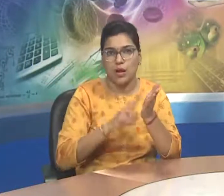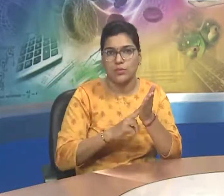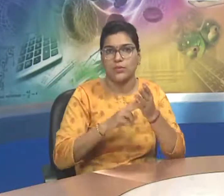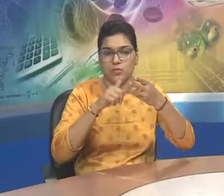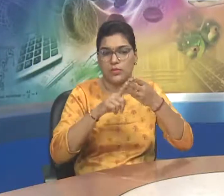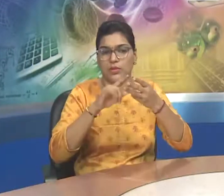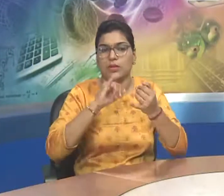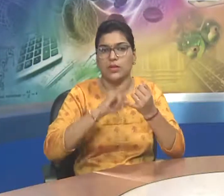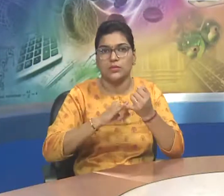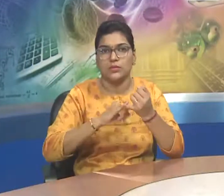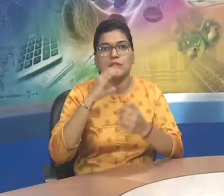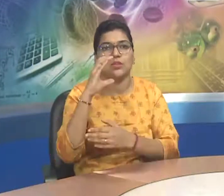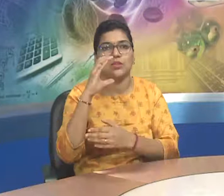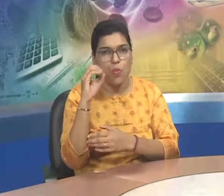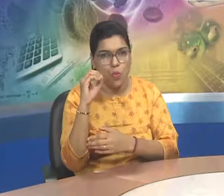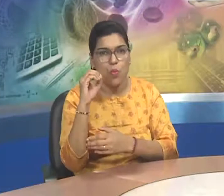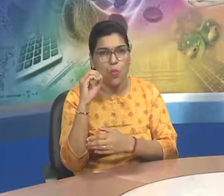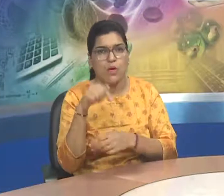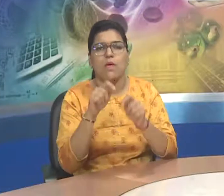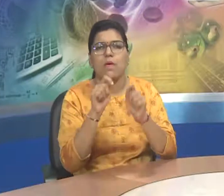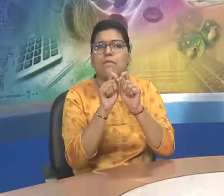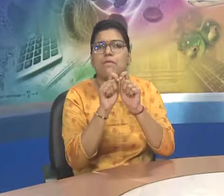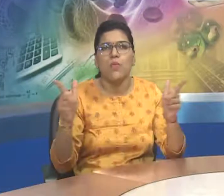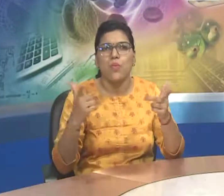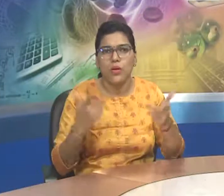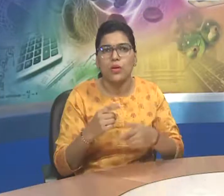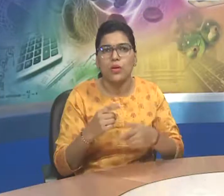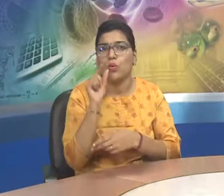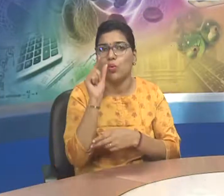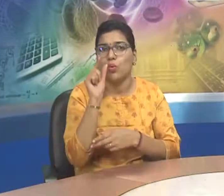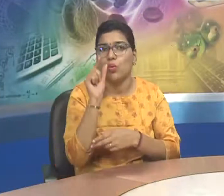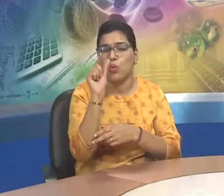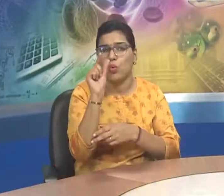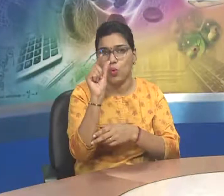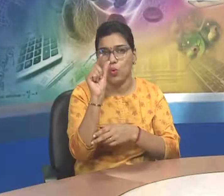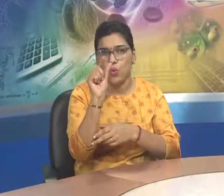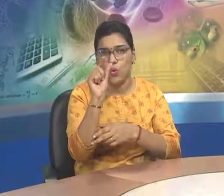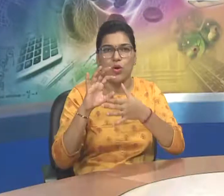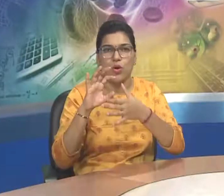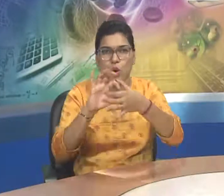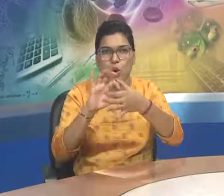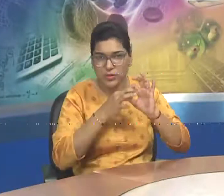Educational, Scientific and Cultural Organization,